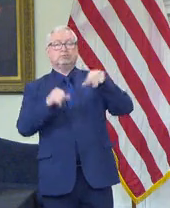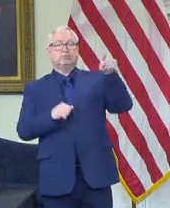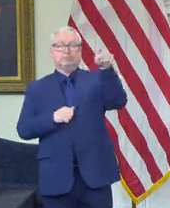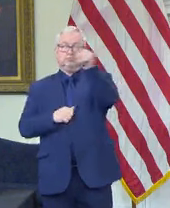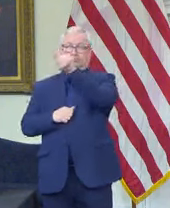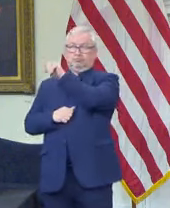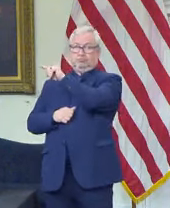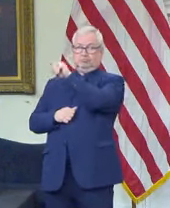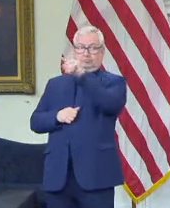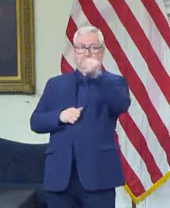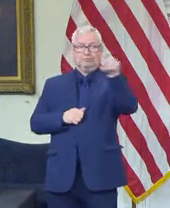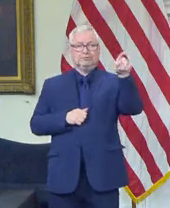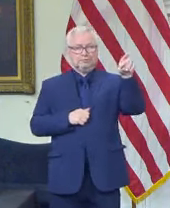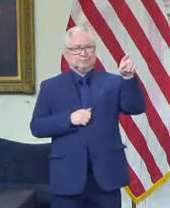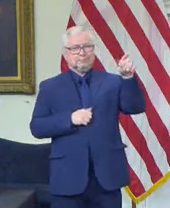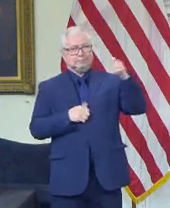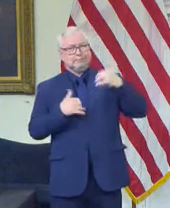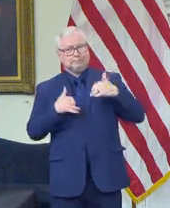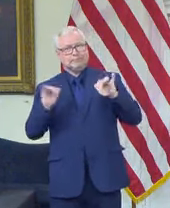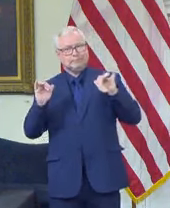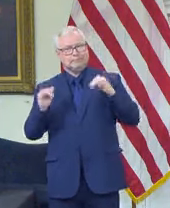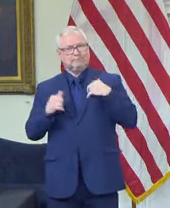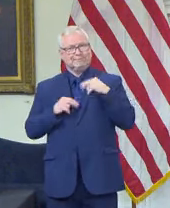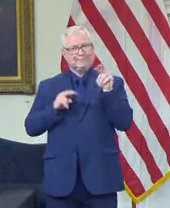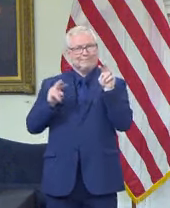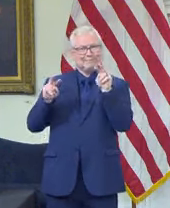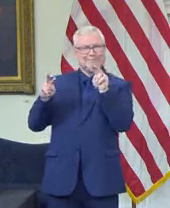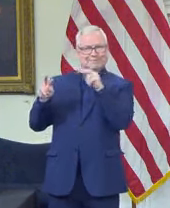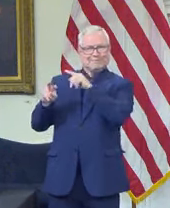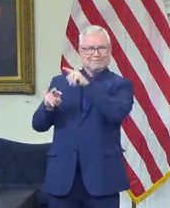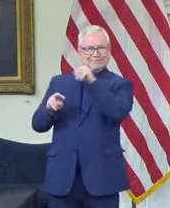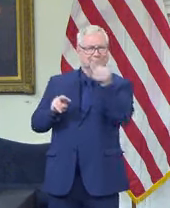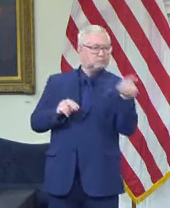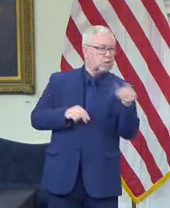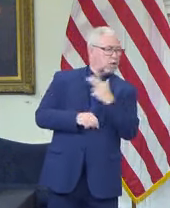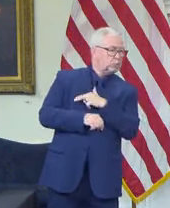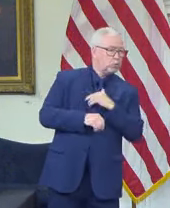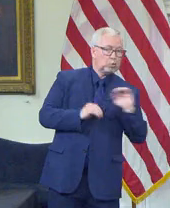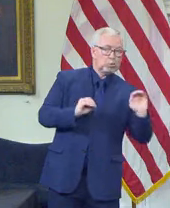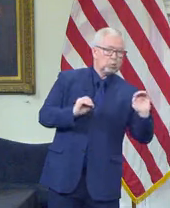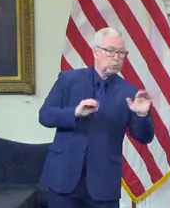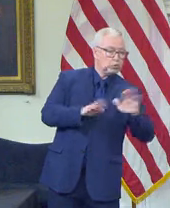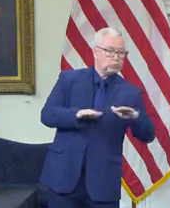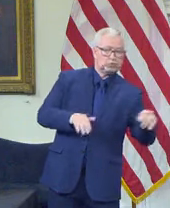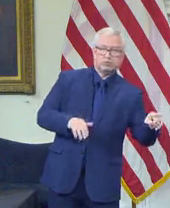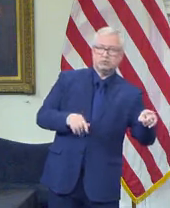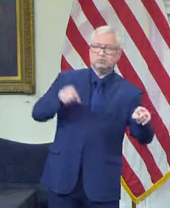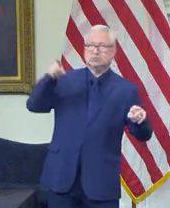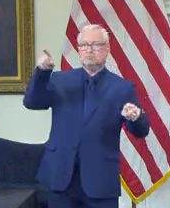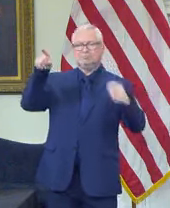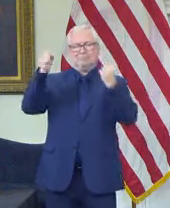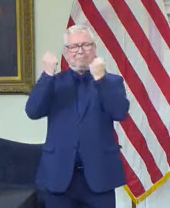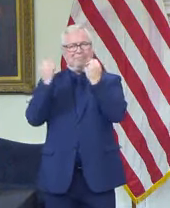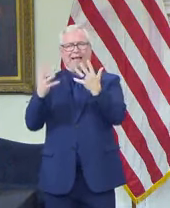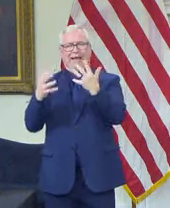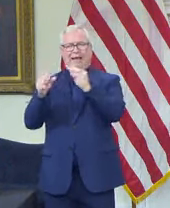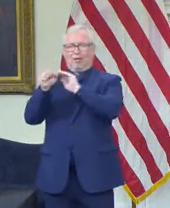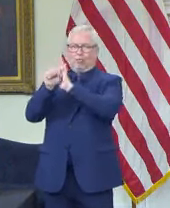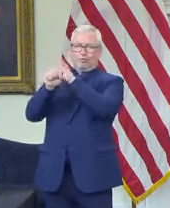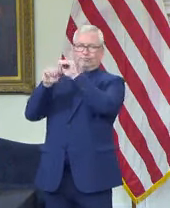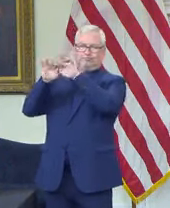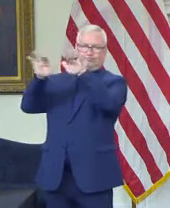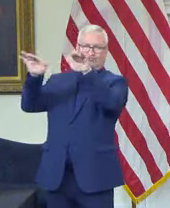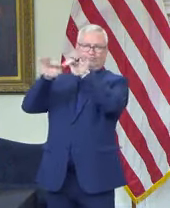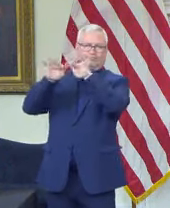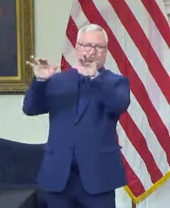placing adult patients in pediatric beds because of the excess capacity. One point I